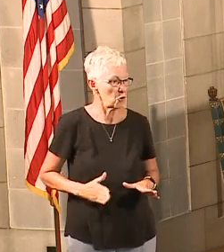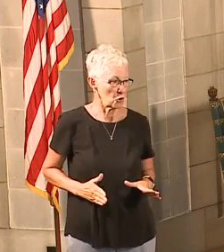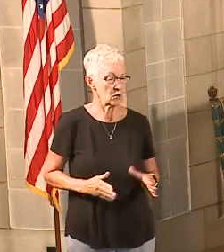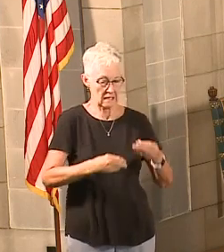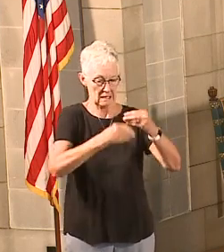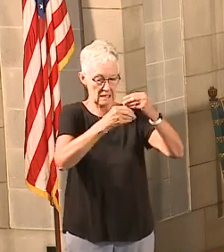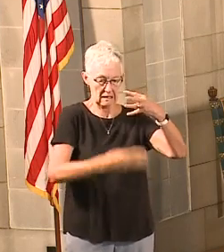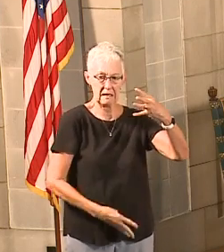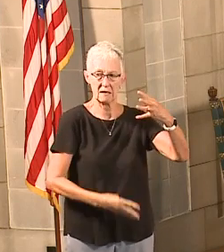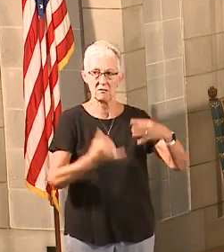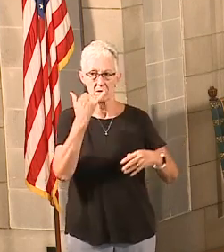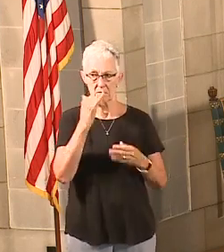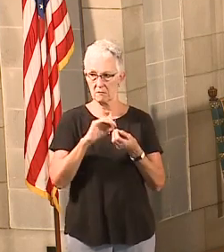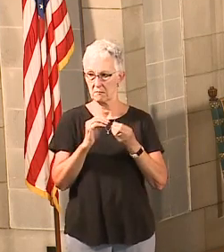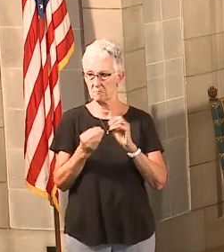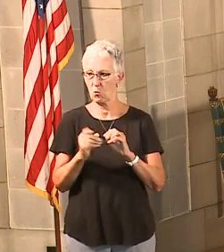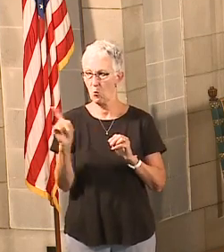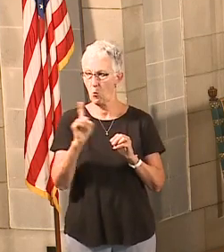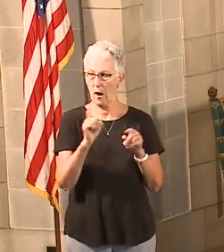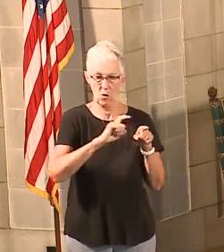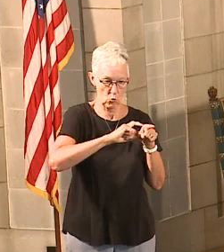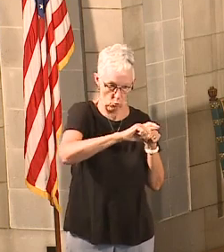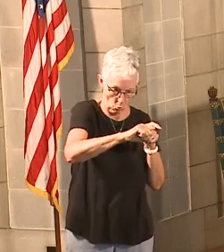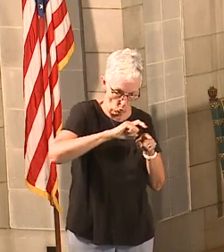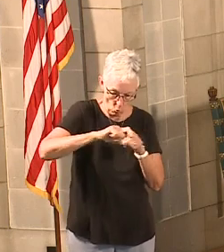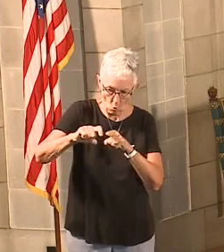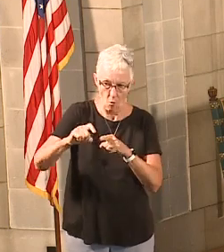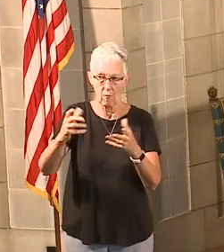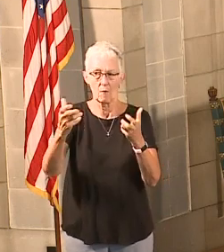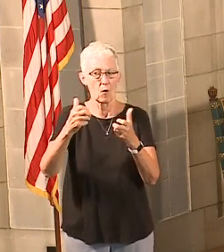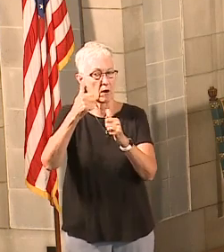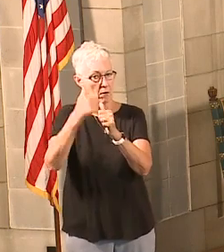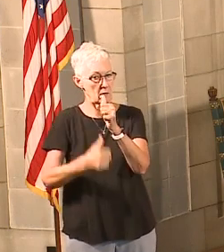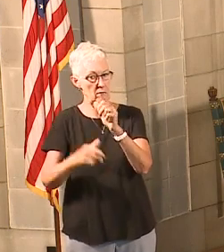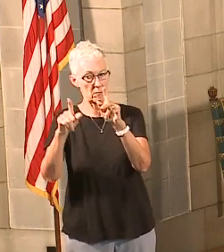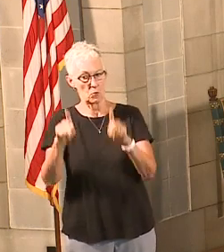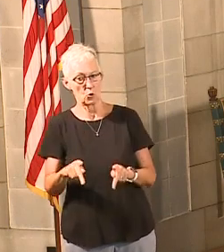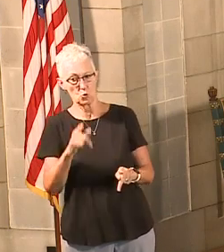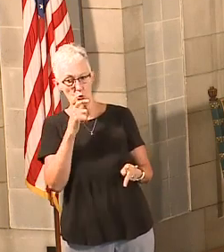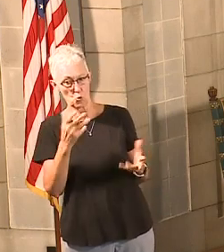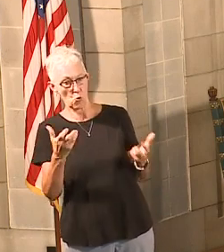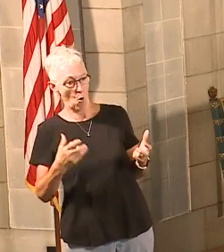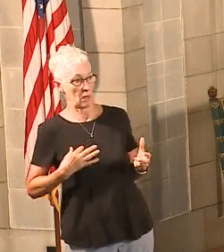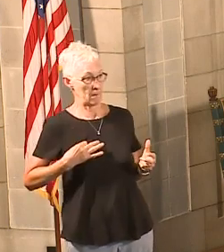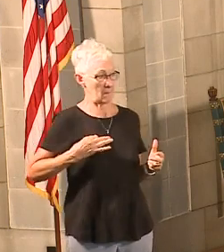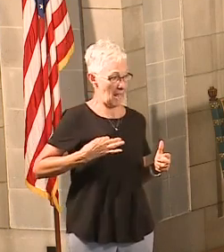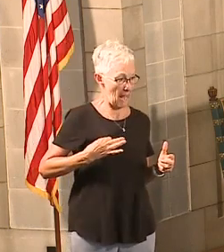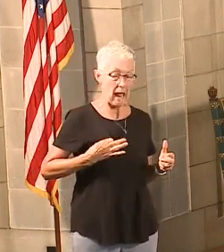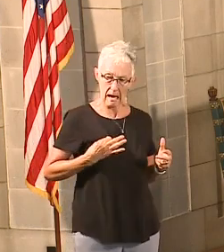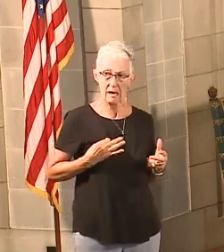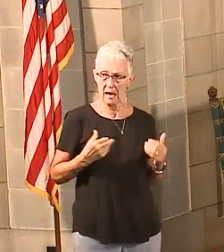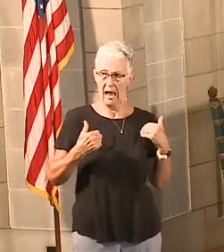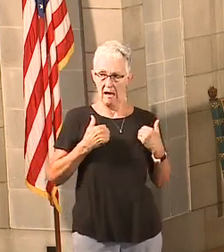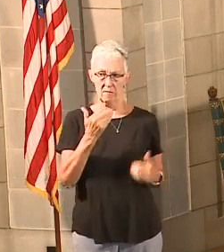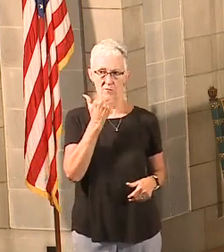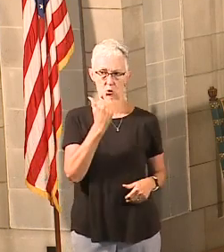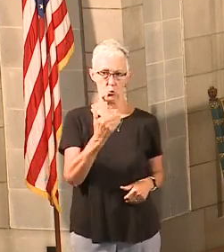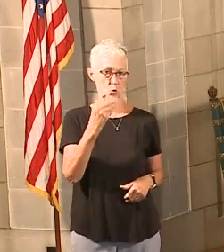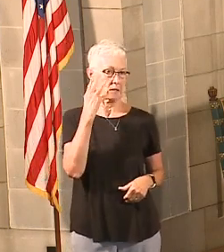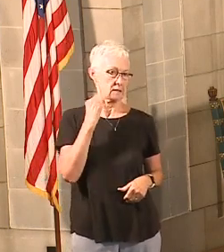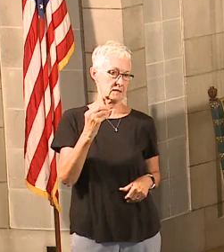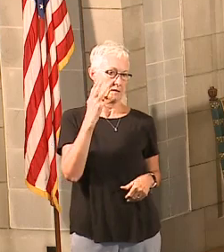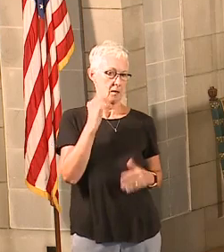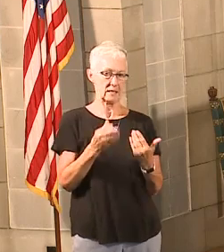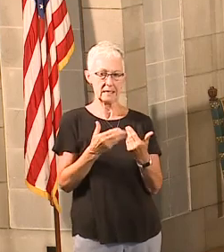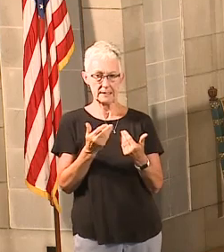that everyone in Nebraska has a wonderful customer service experience. Not only are we increasing the number of